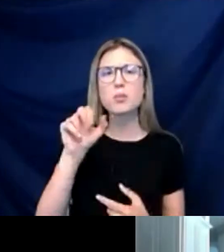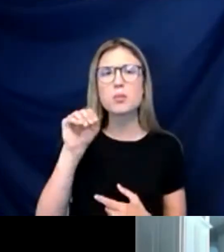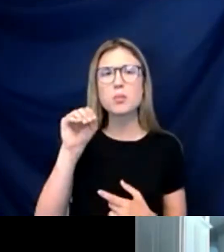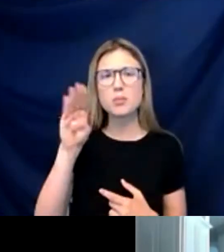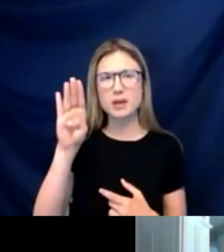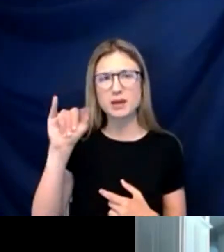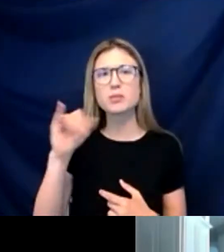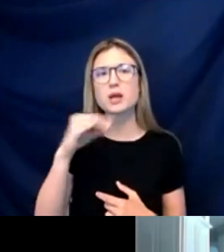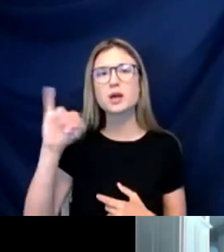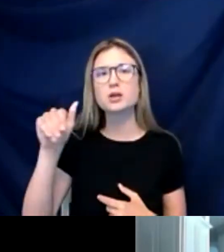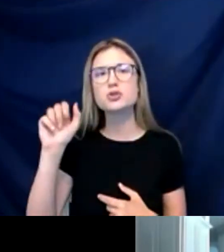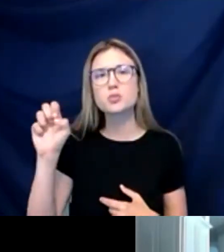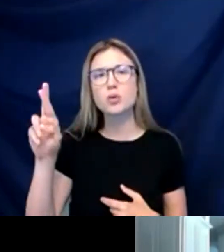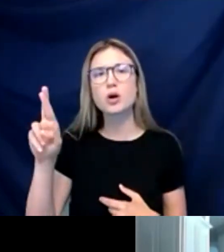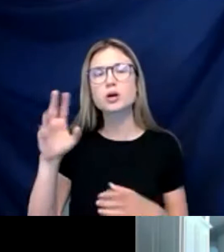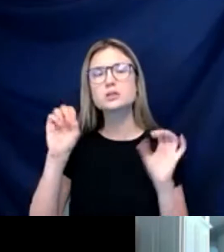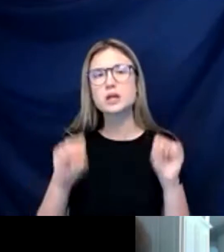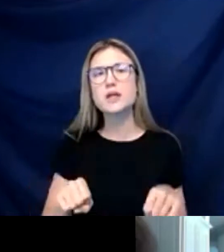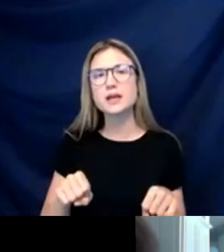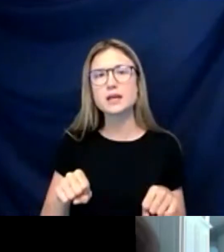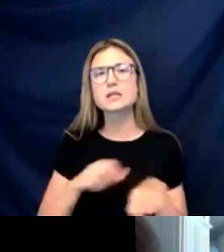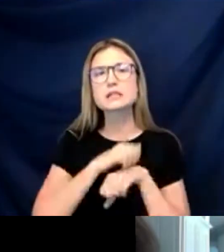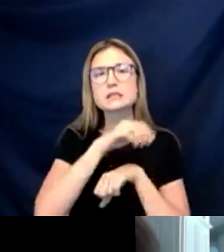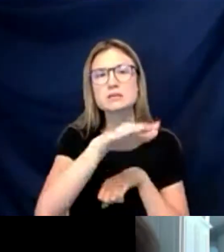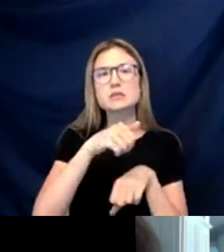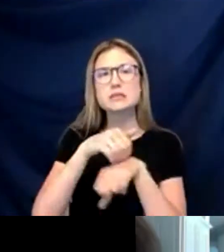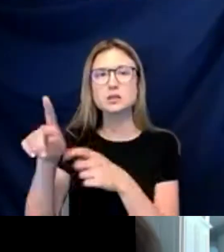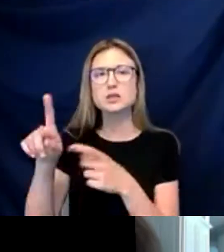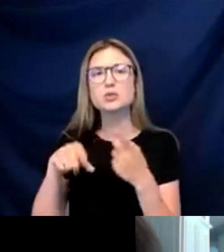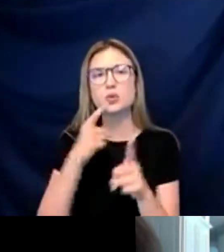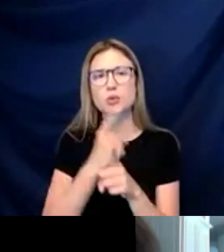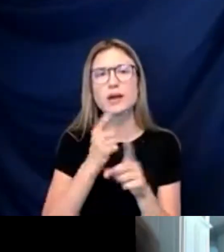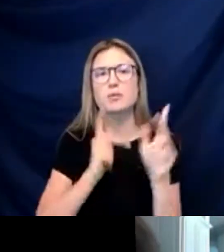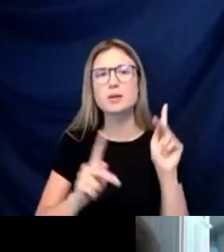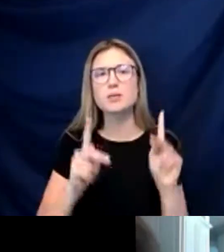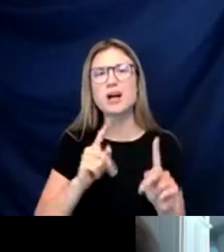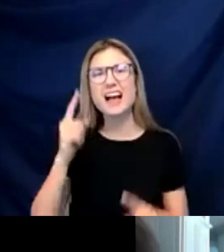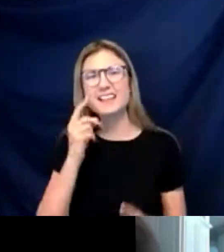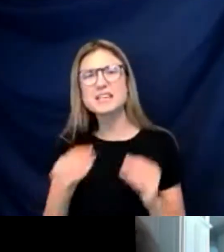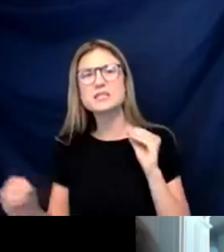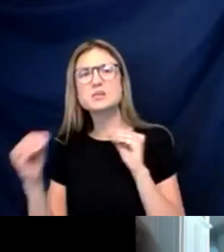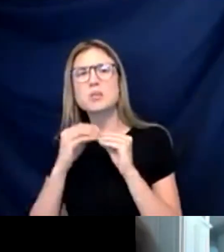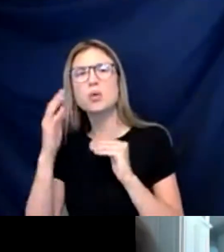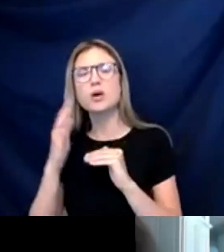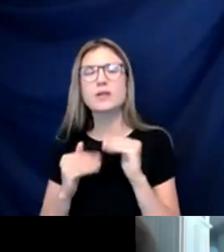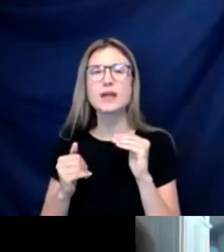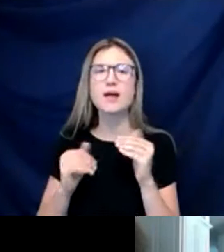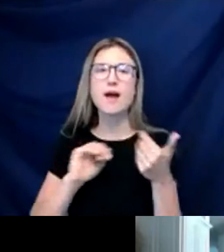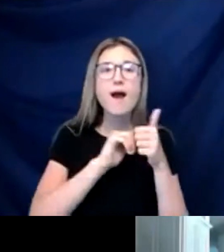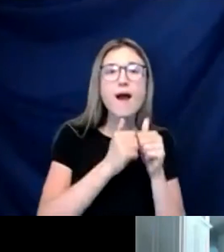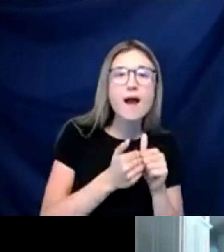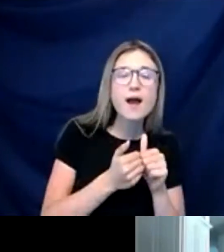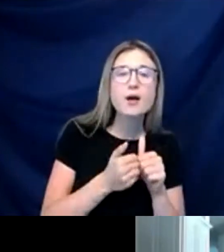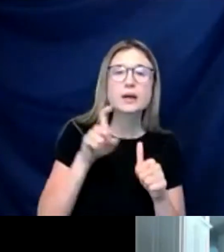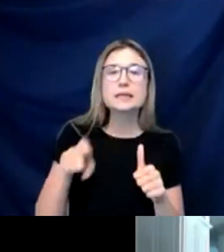that forwarded to the appropriate people. Because I think it's really more than just a ways and means question. I think everybody